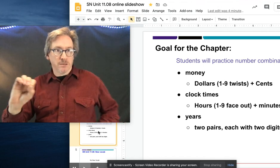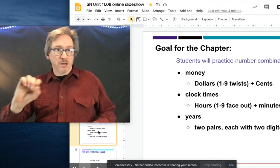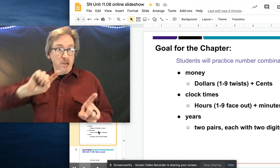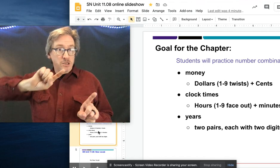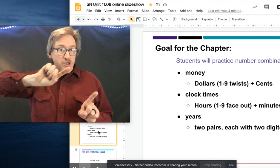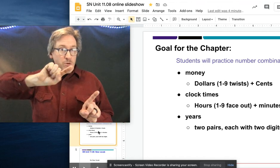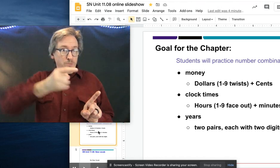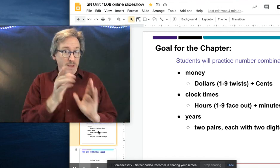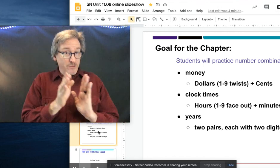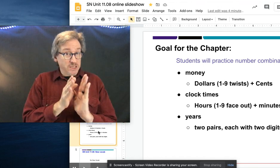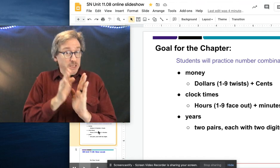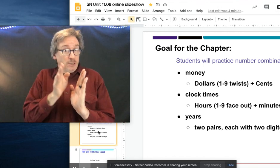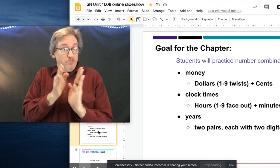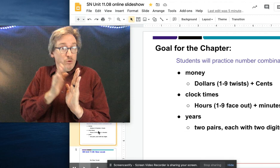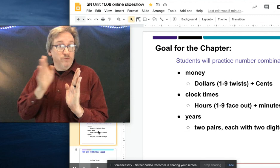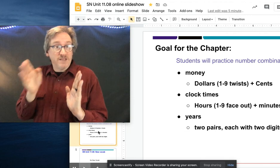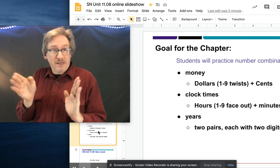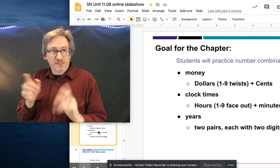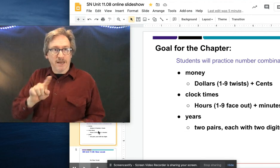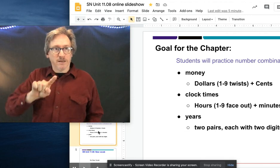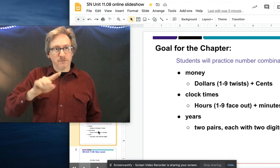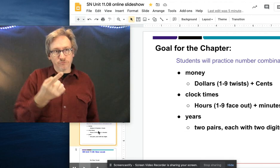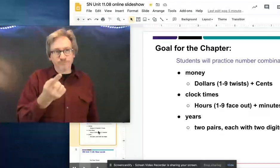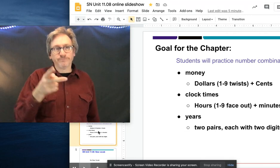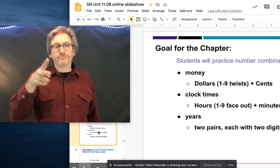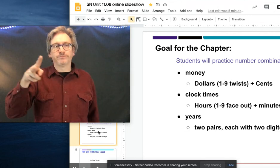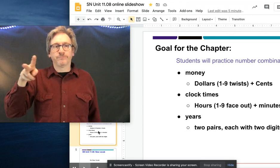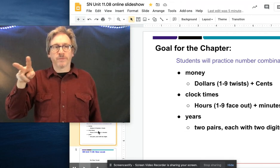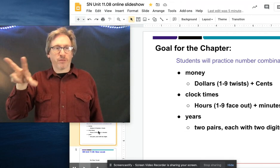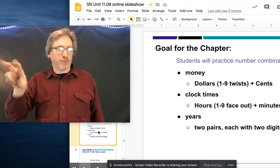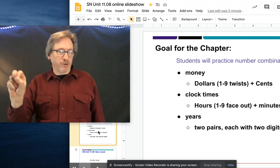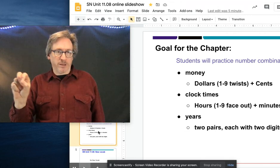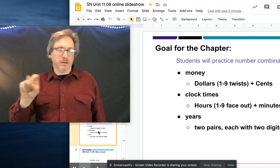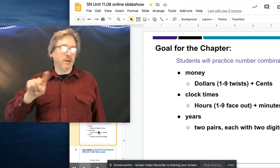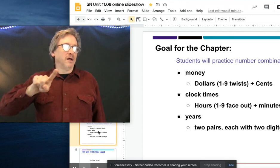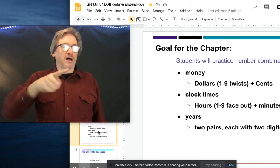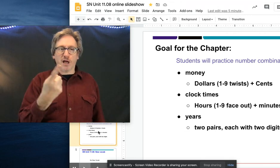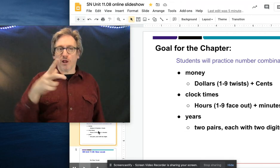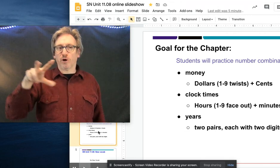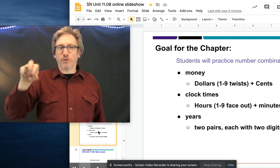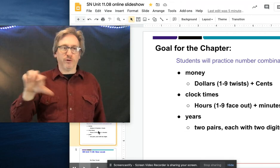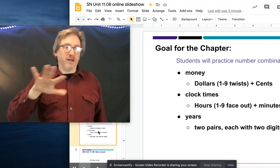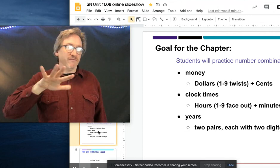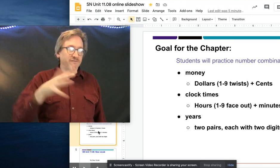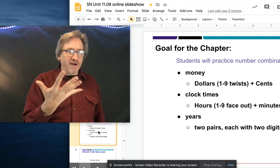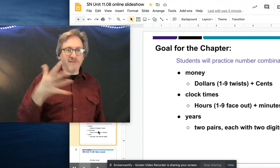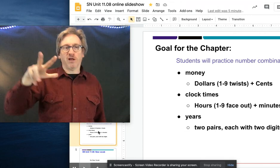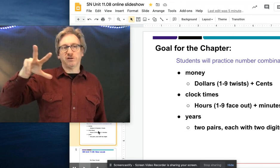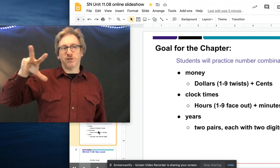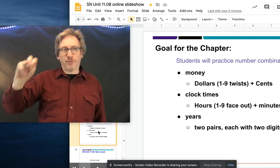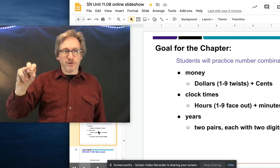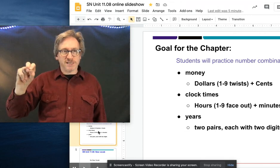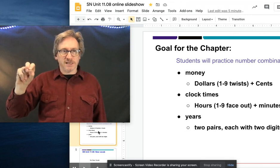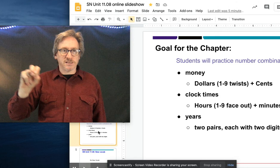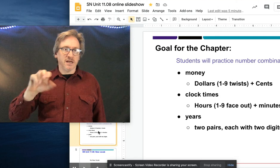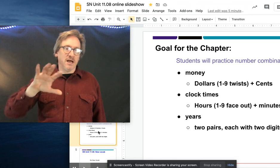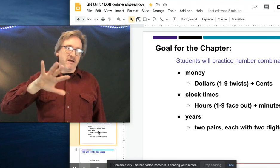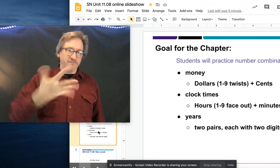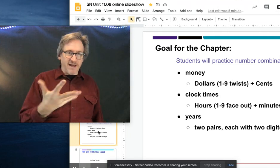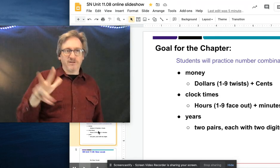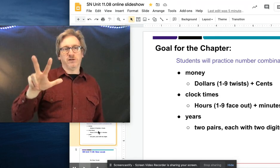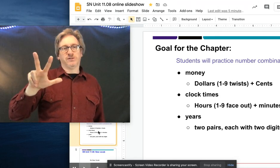$2.50. So boom, and there's a little move to the outside. $30, $30,